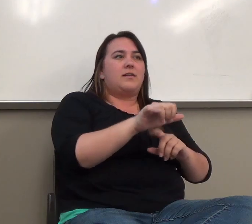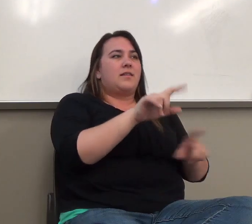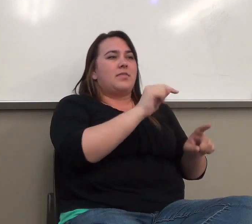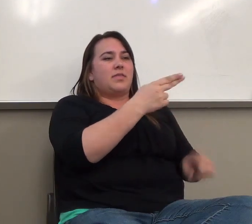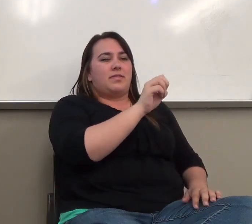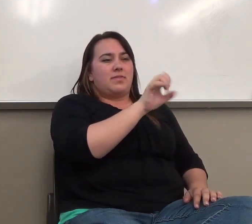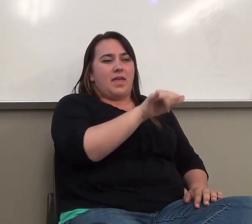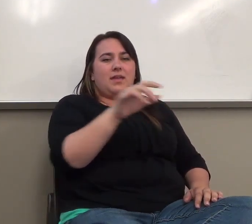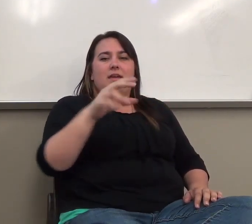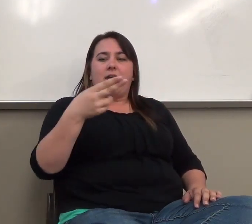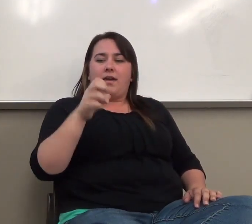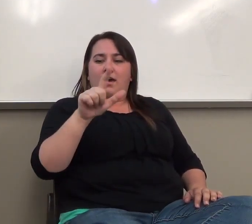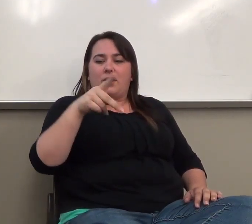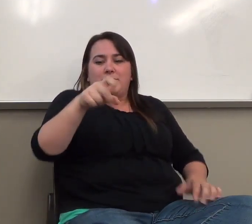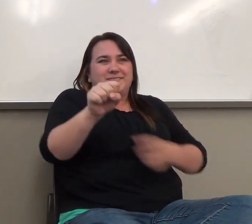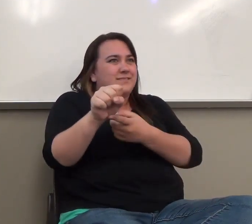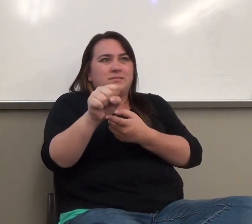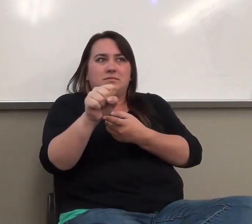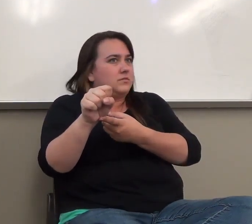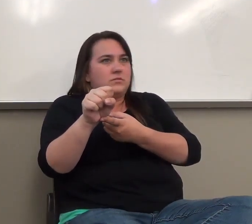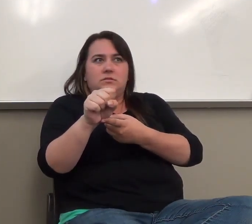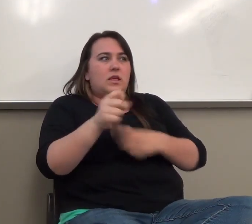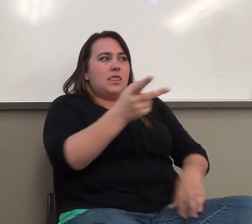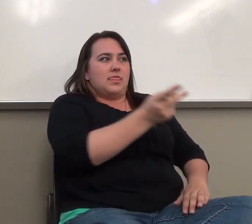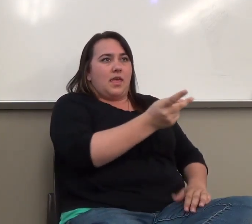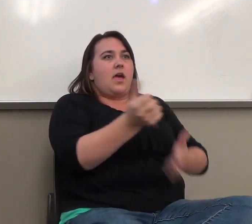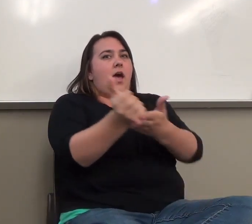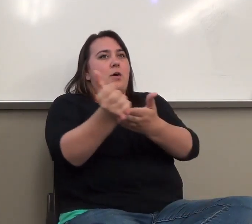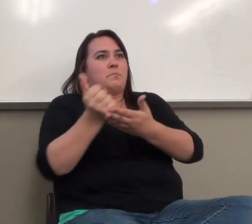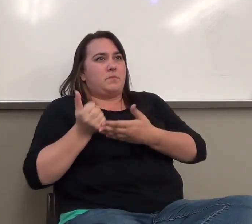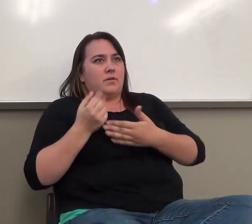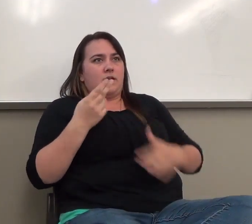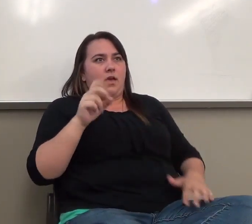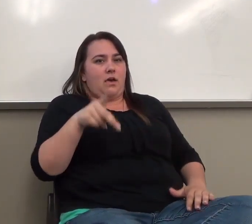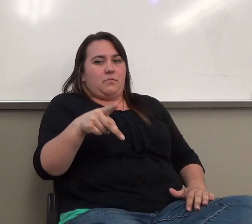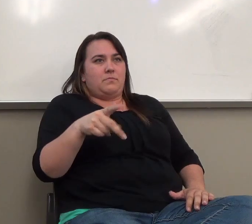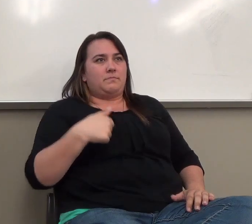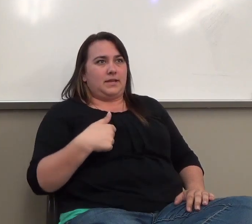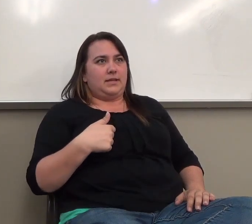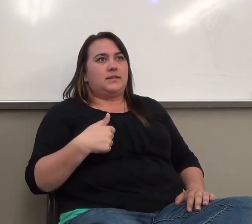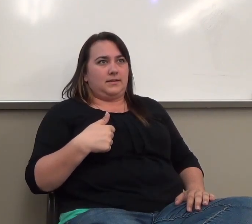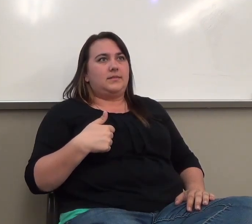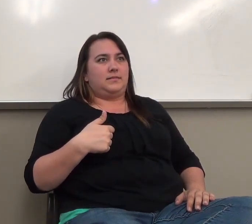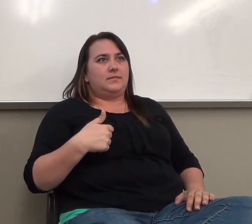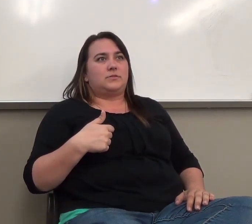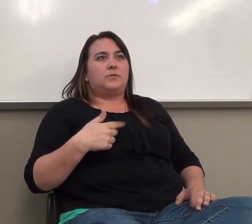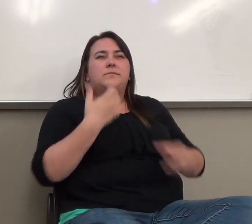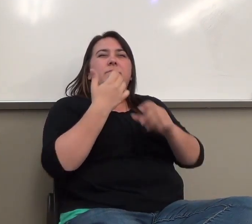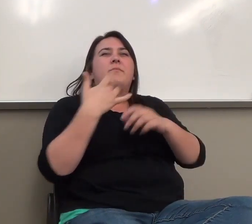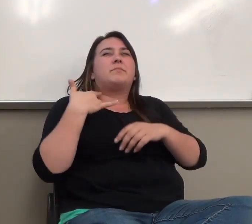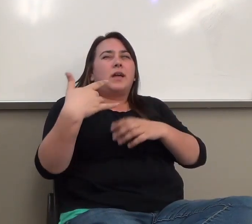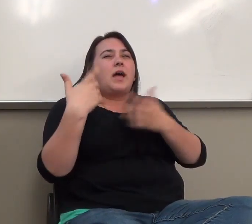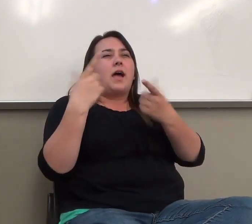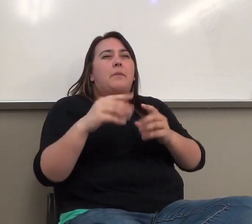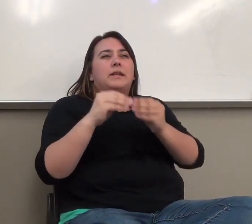subject? No, because now you've got two people doing the action. So now you've got a they, okay?